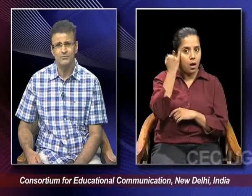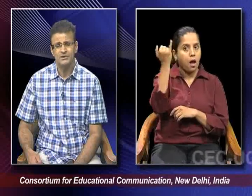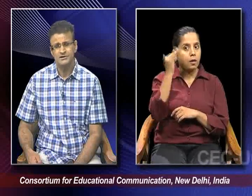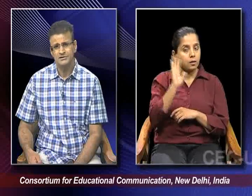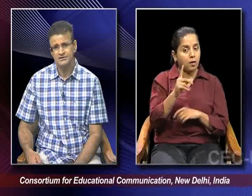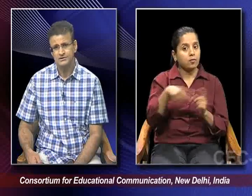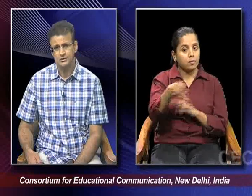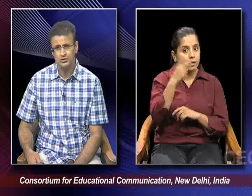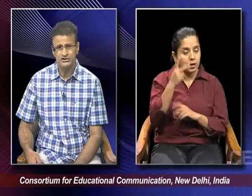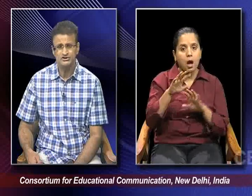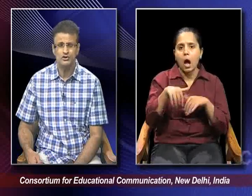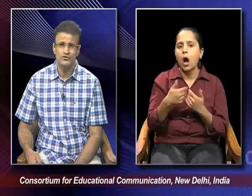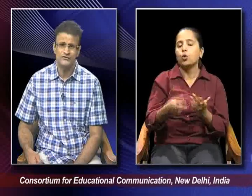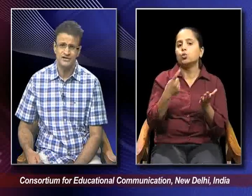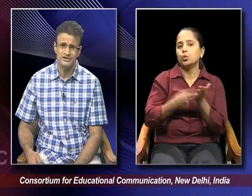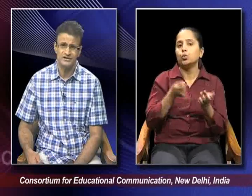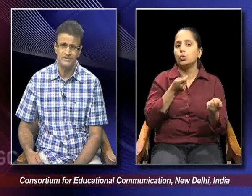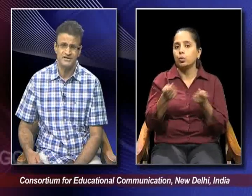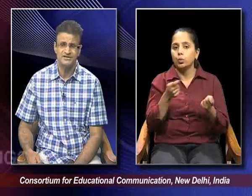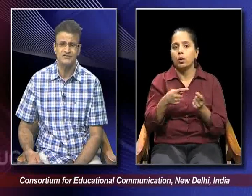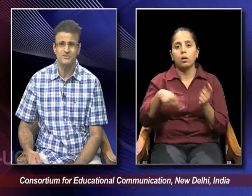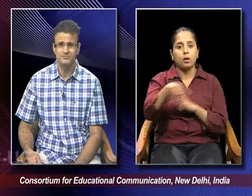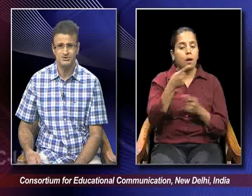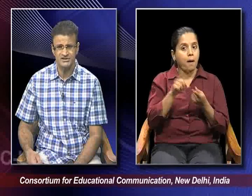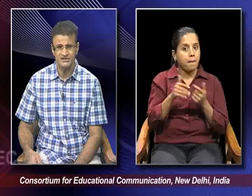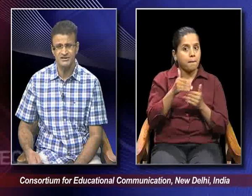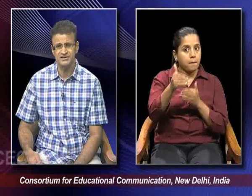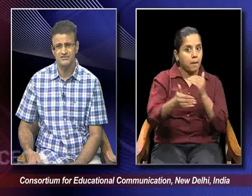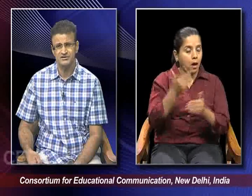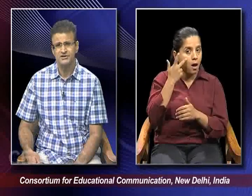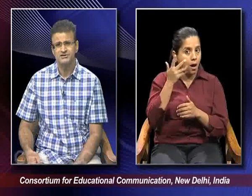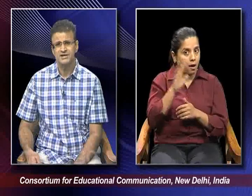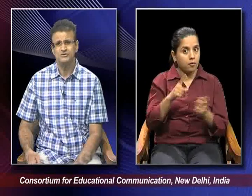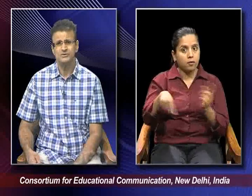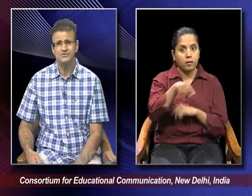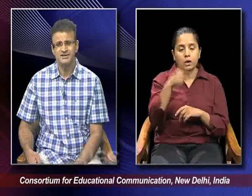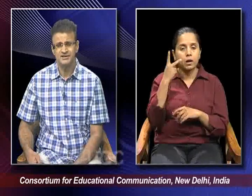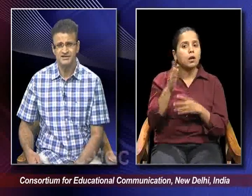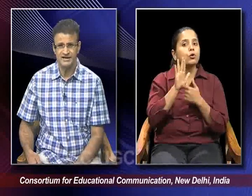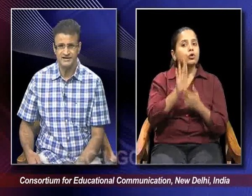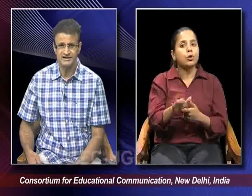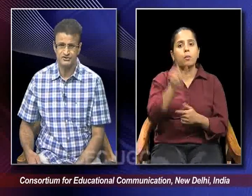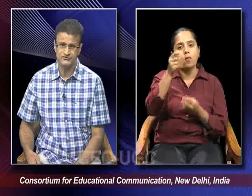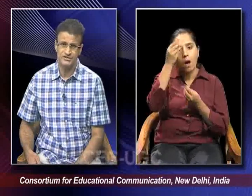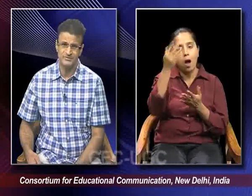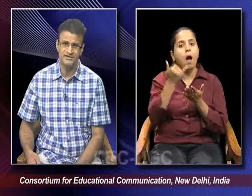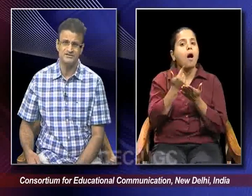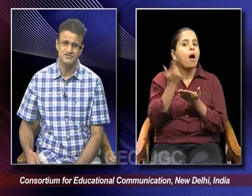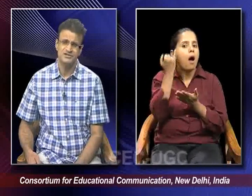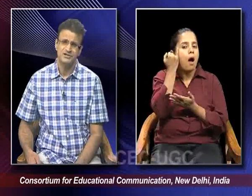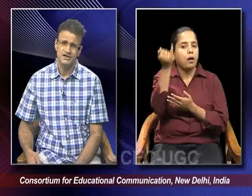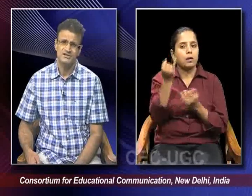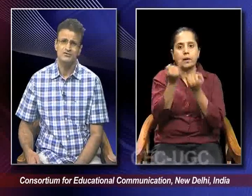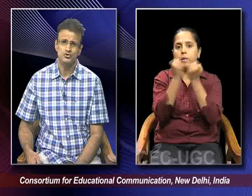how the rulers of an earlier period, they were being projected and they were trying to communicate their ideas of